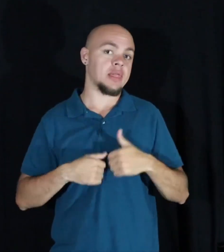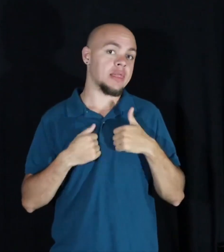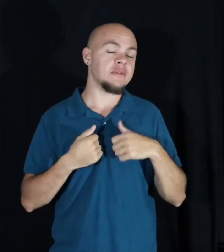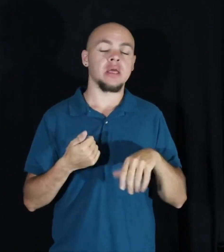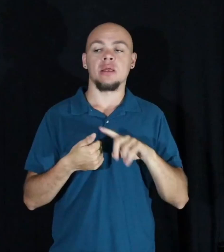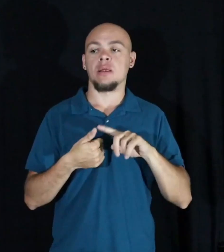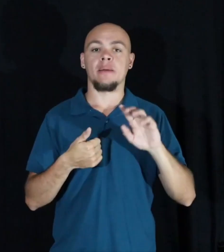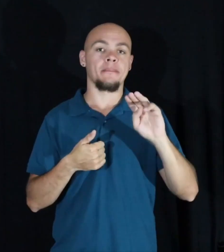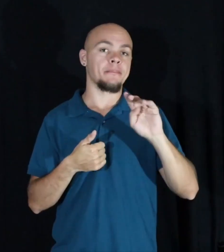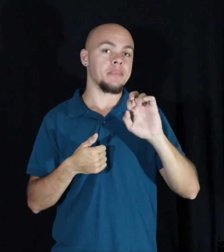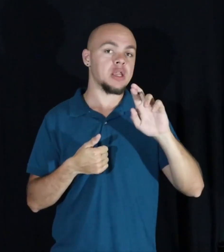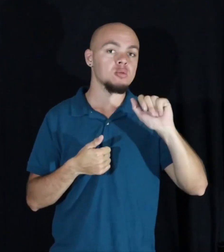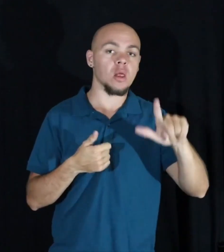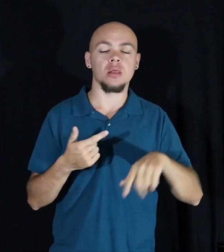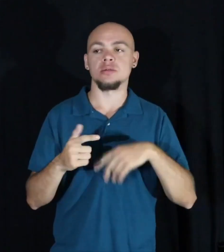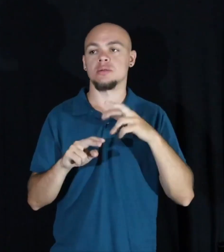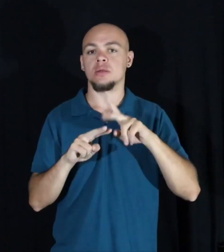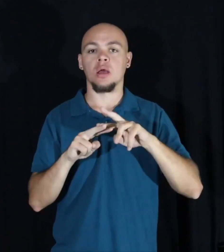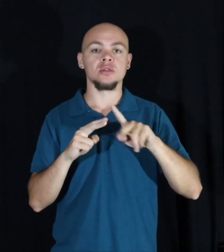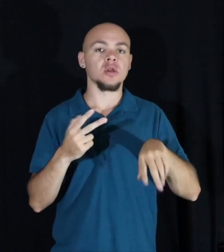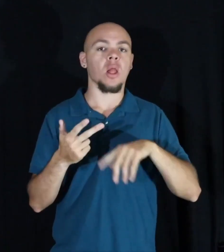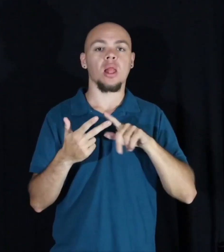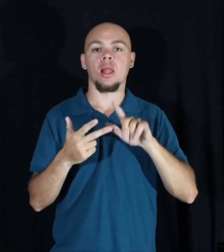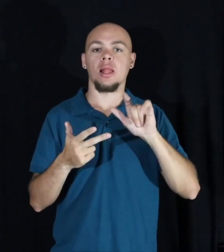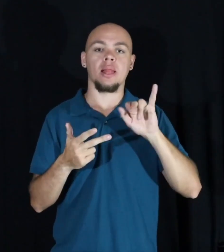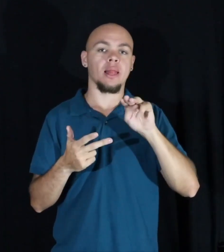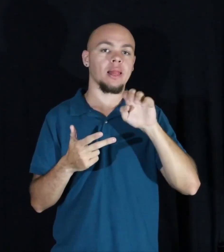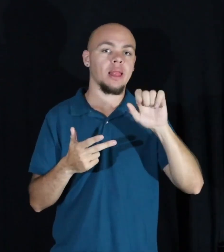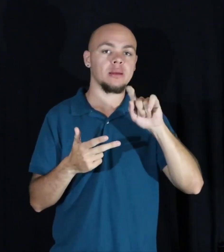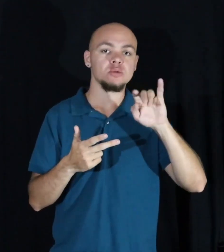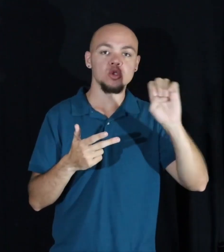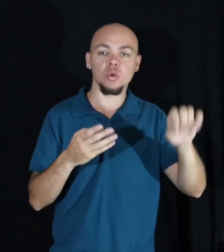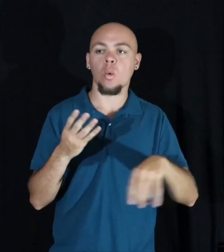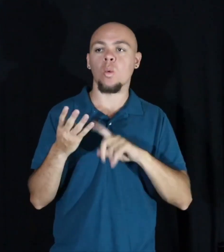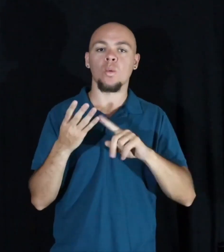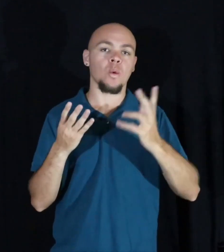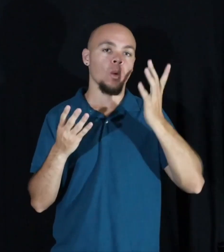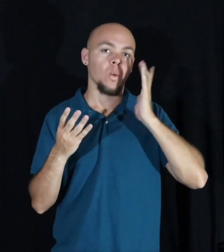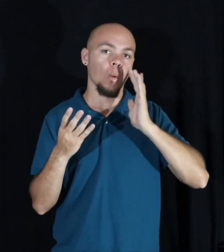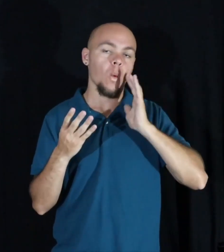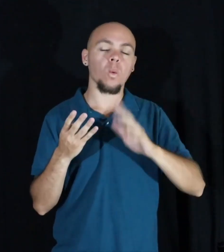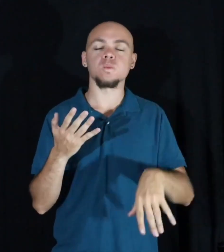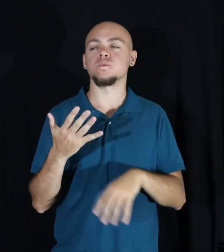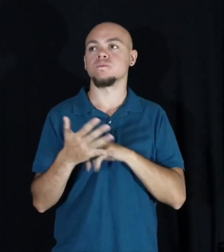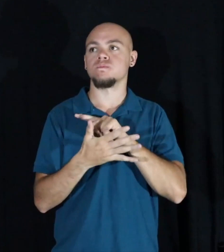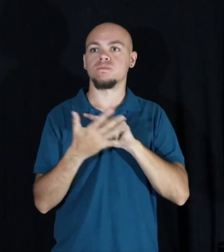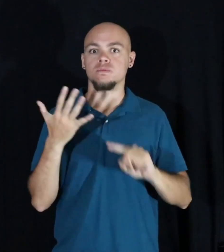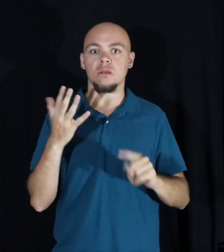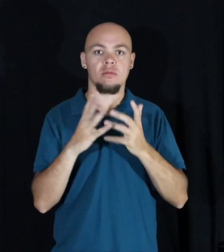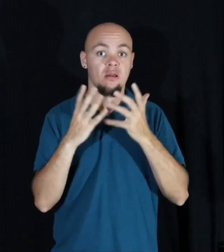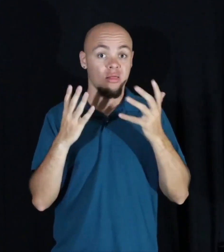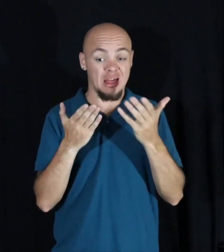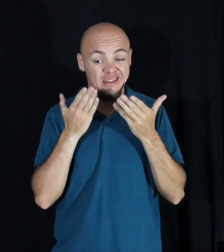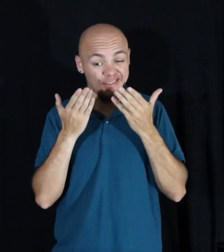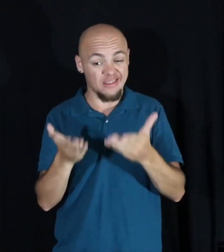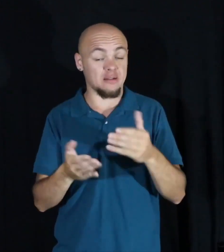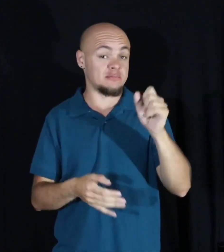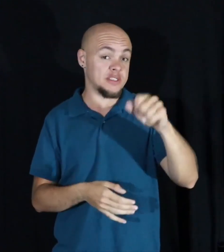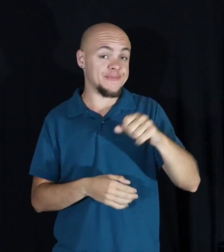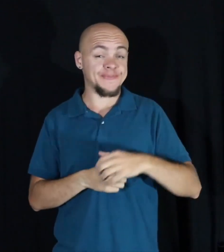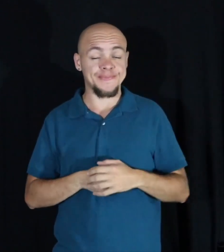minerals like salt, limestone, we even have gold, and there's a lot more there, and there's a lot of things that are going